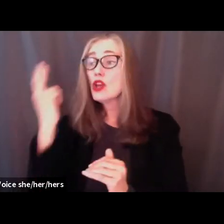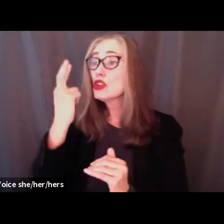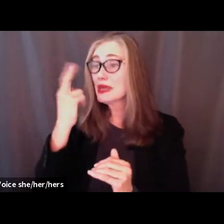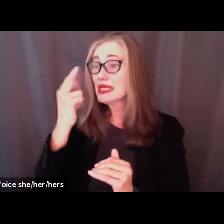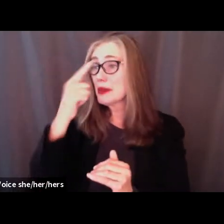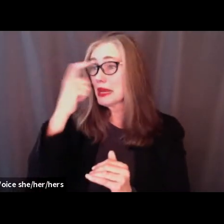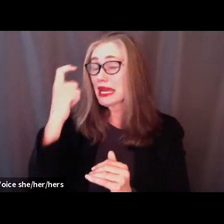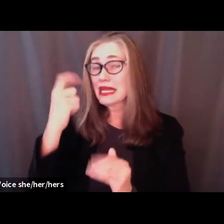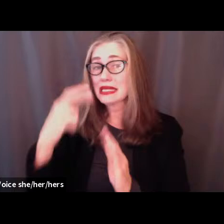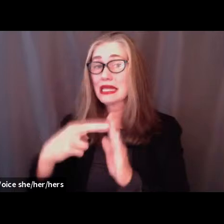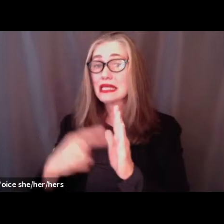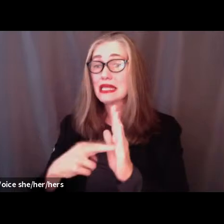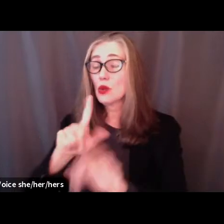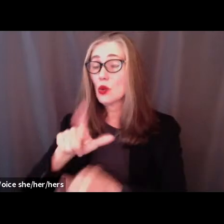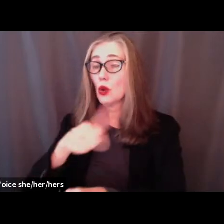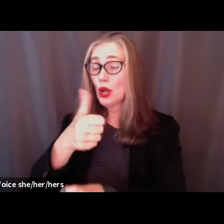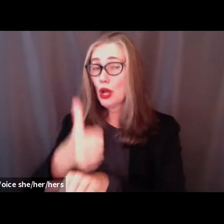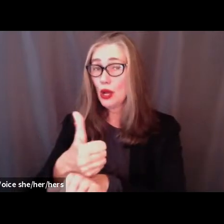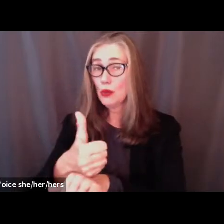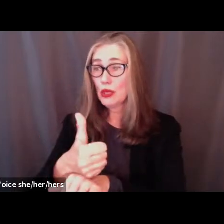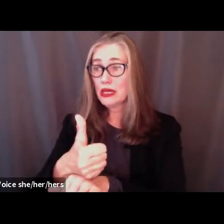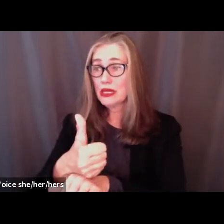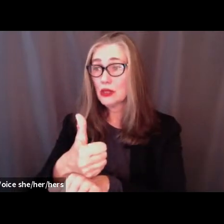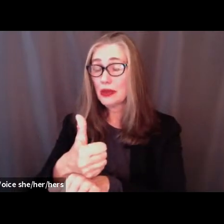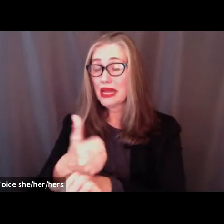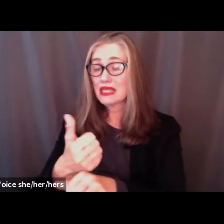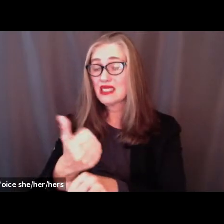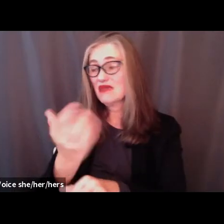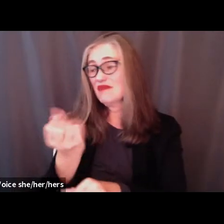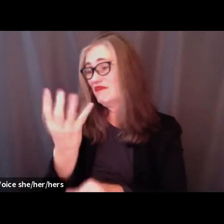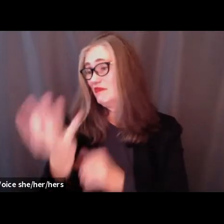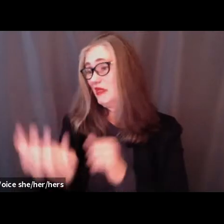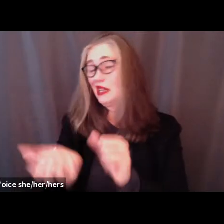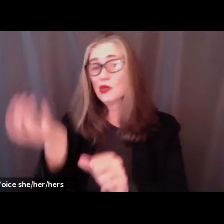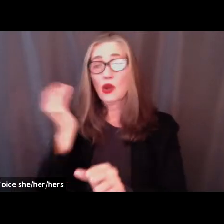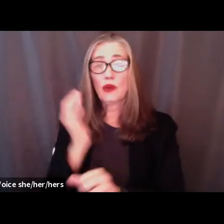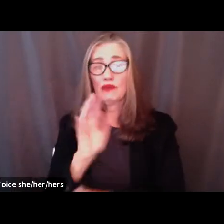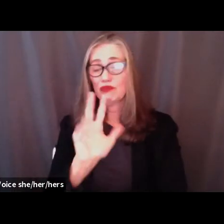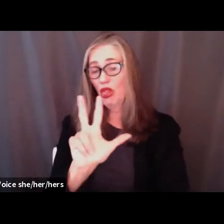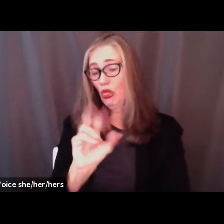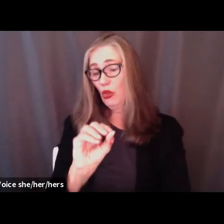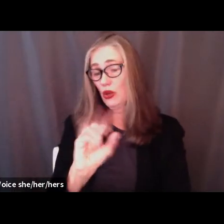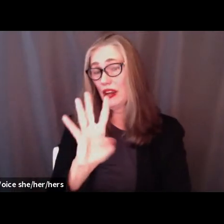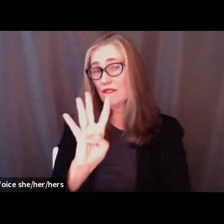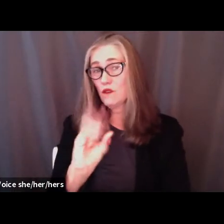was put into place, however many years ago, 40 years ago, 30, 40 years ago,